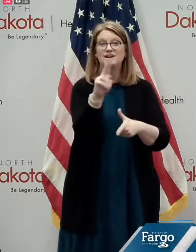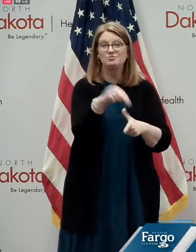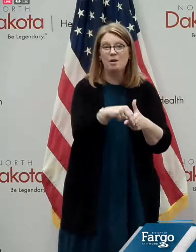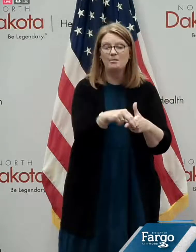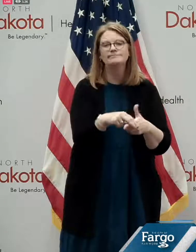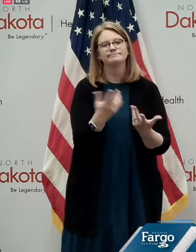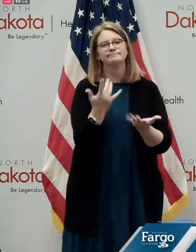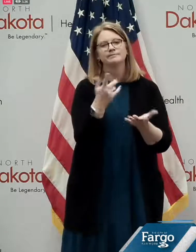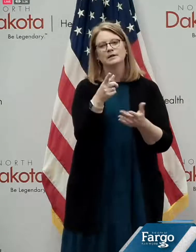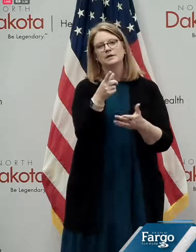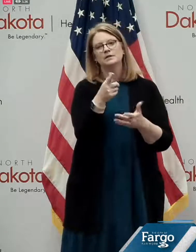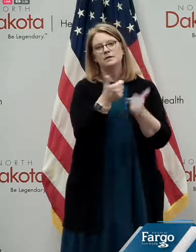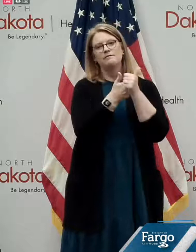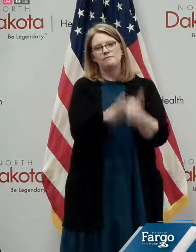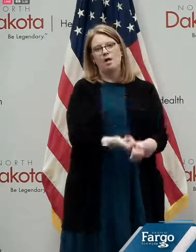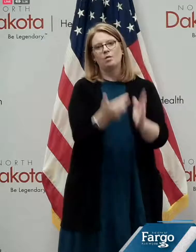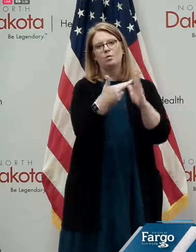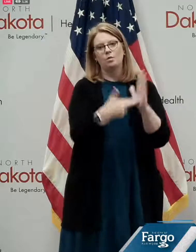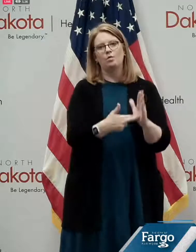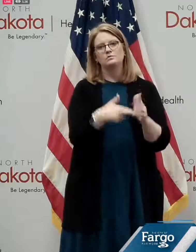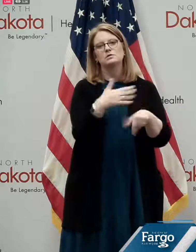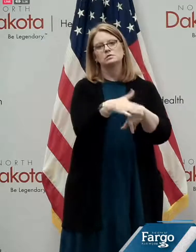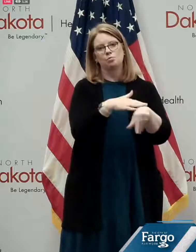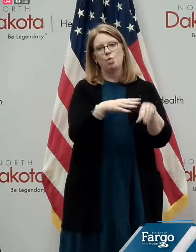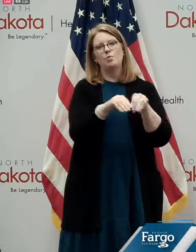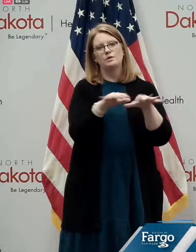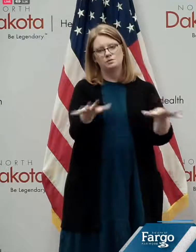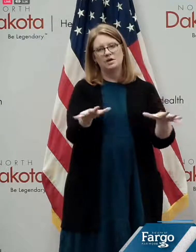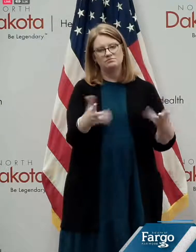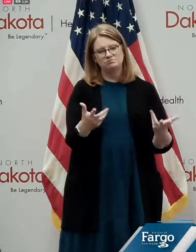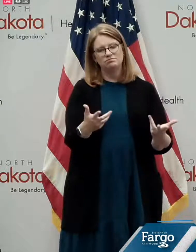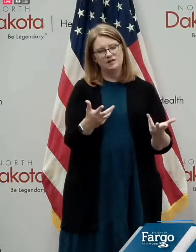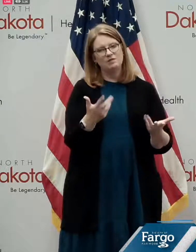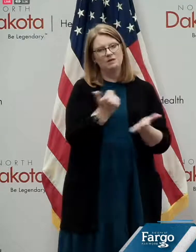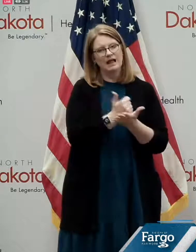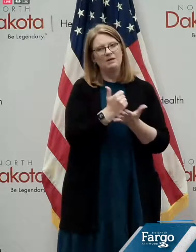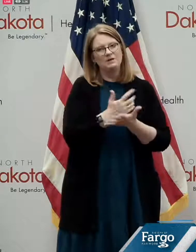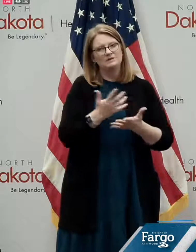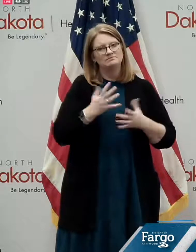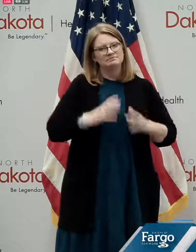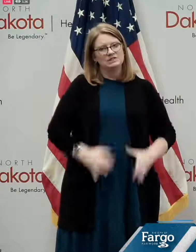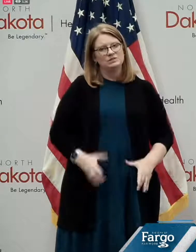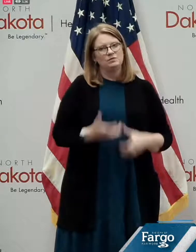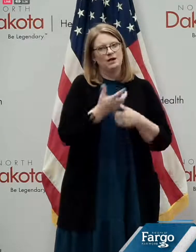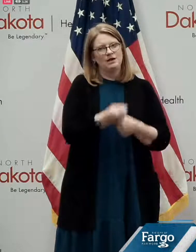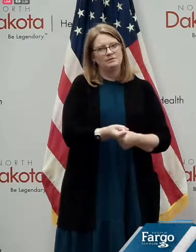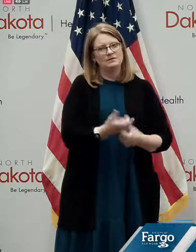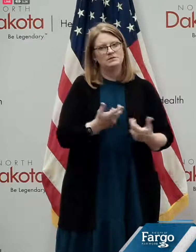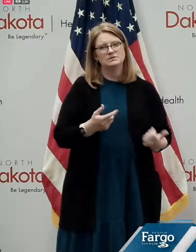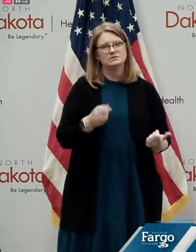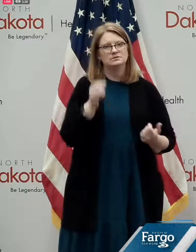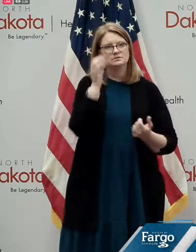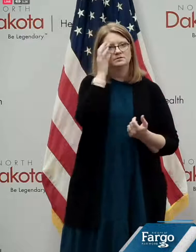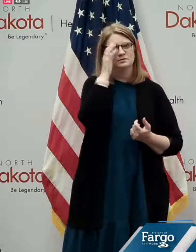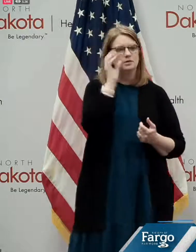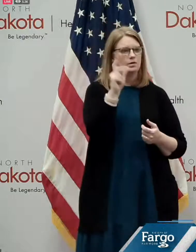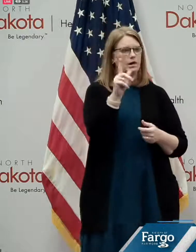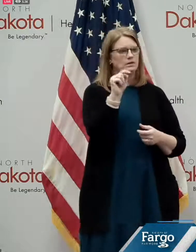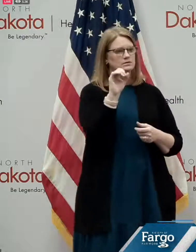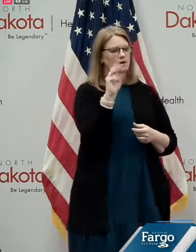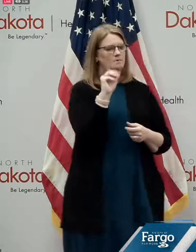slow the spread, because that's what's going to really improve consumer confidence and help us protect lives and livelihoods. Okay,